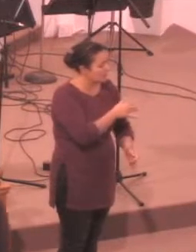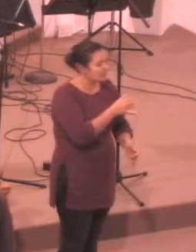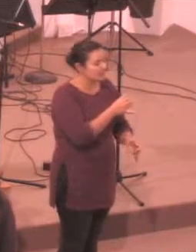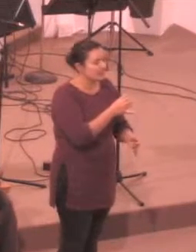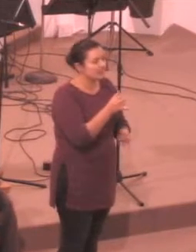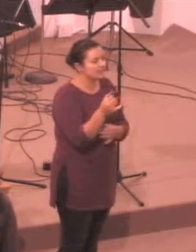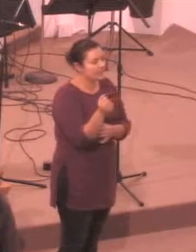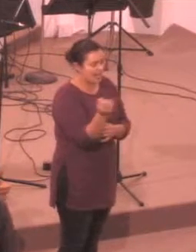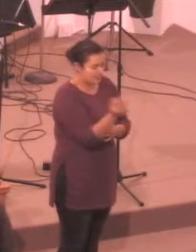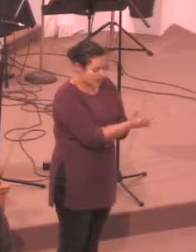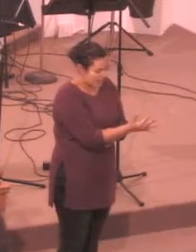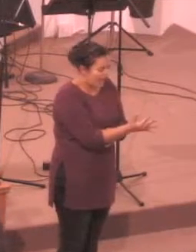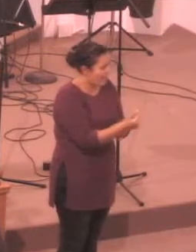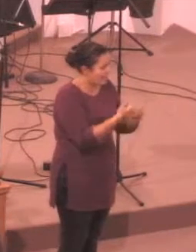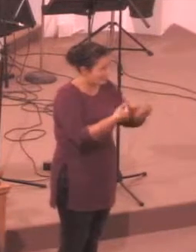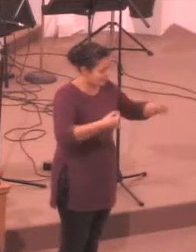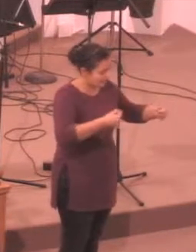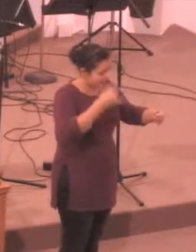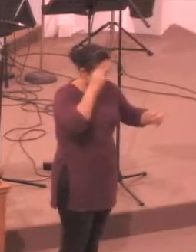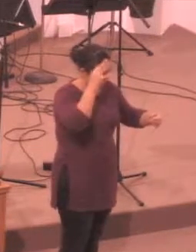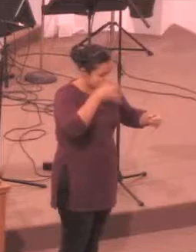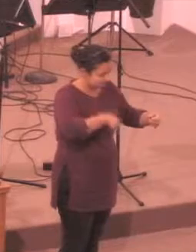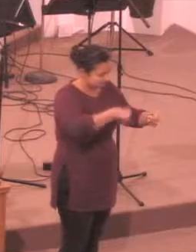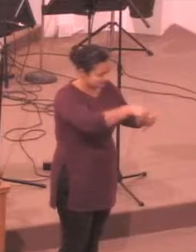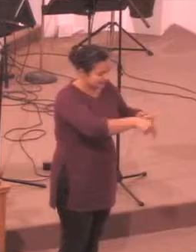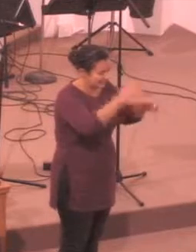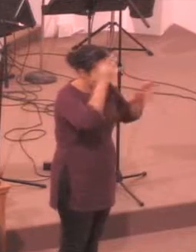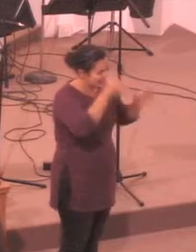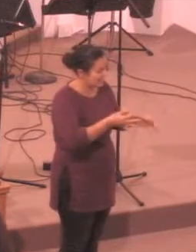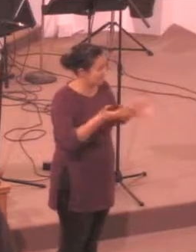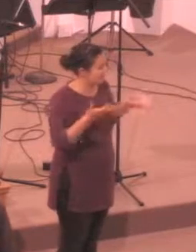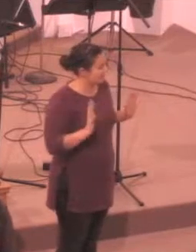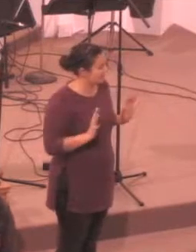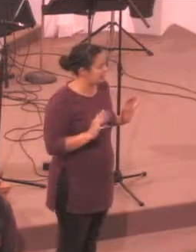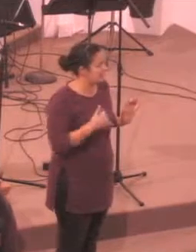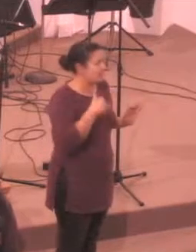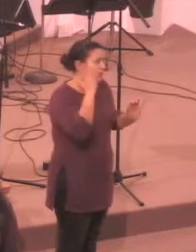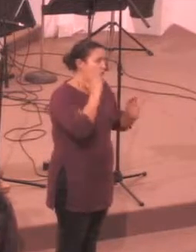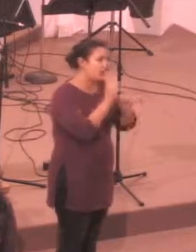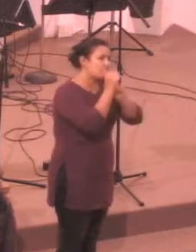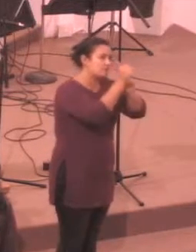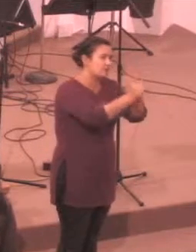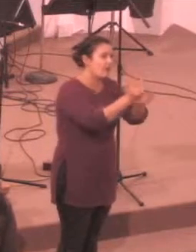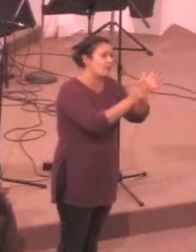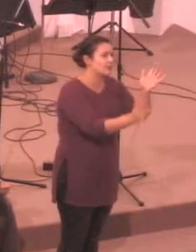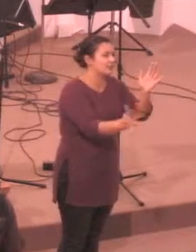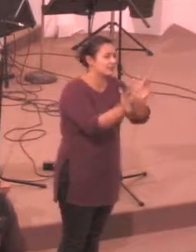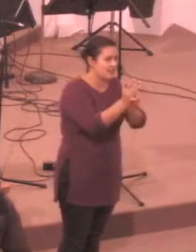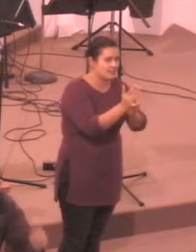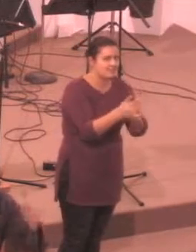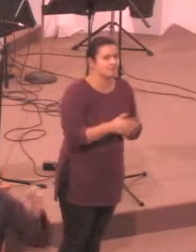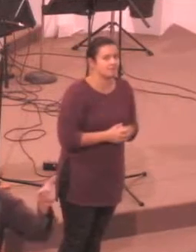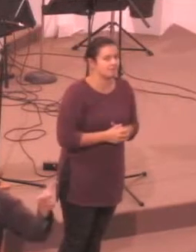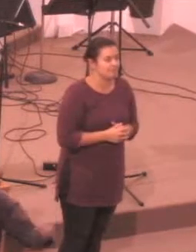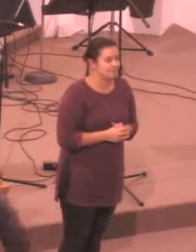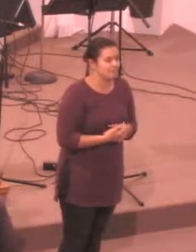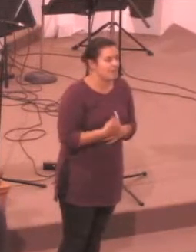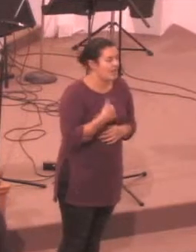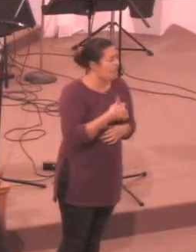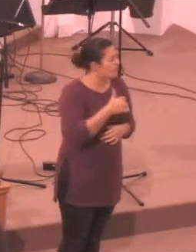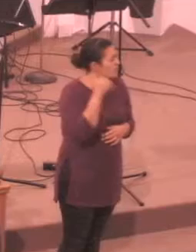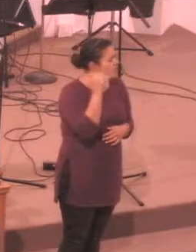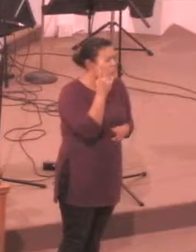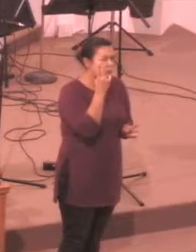power. The die has been cast. I've stepped over the line. The decision has been made. I'm a disciple of